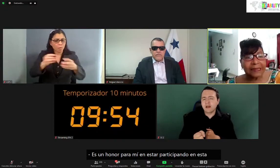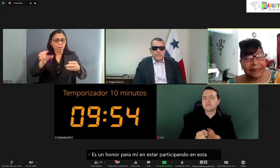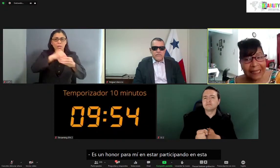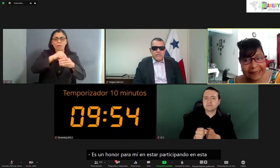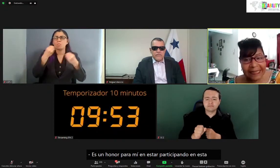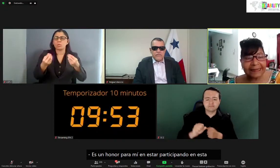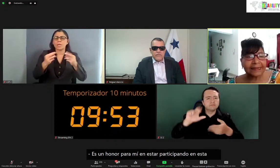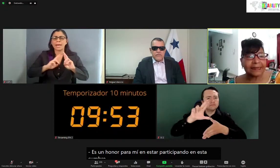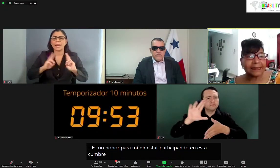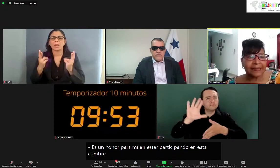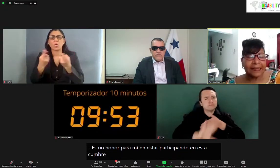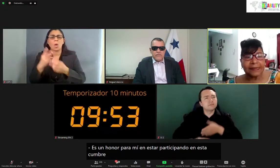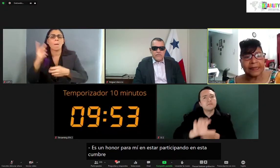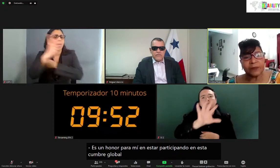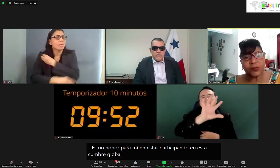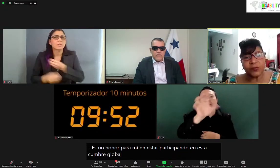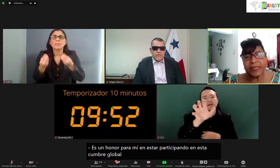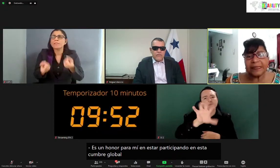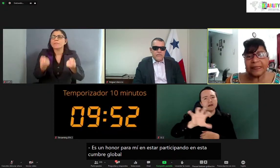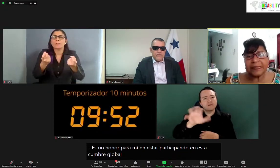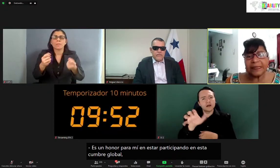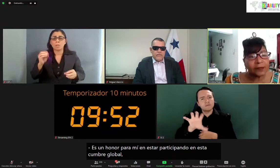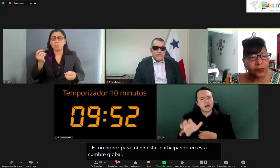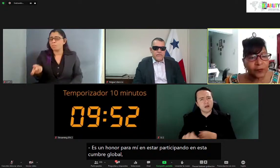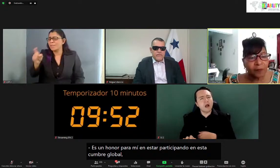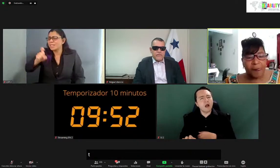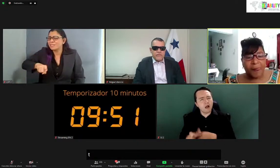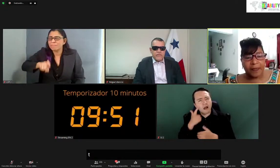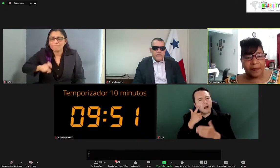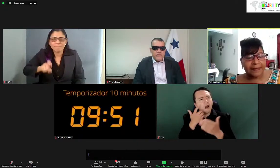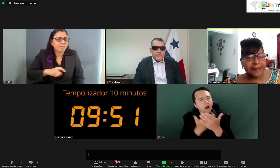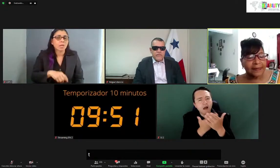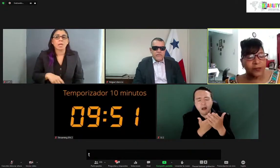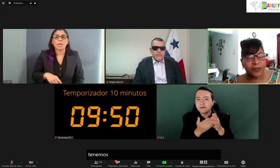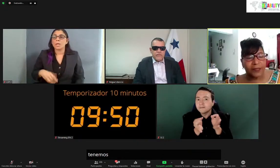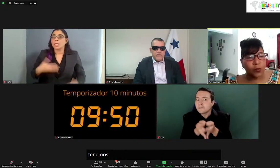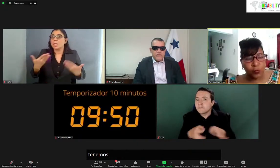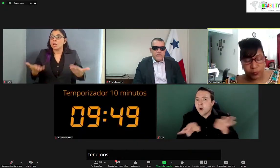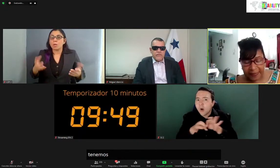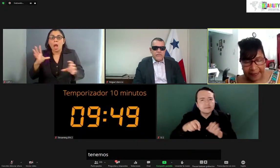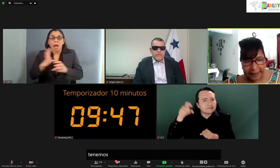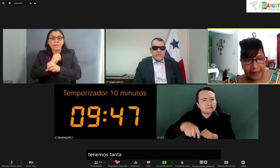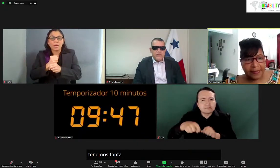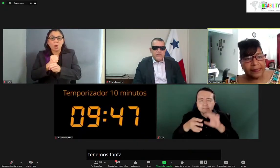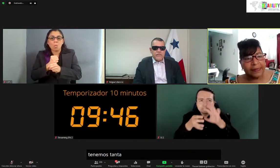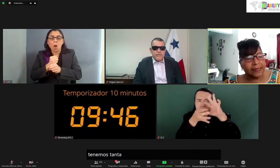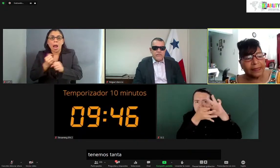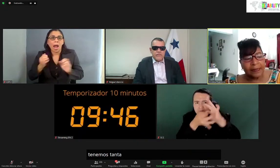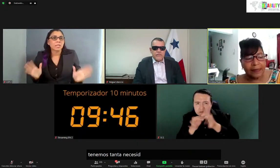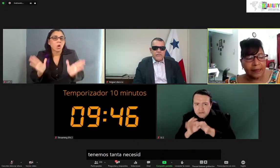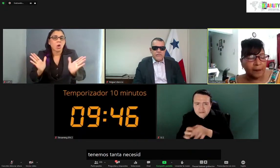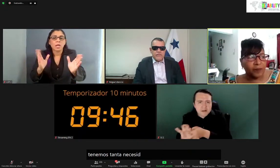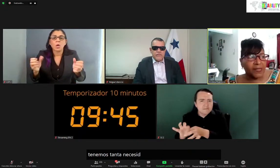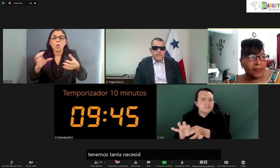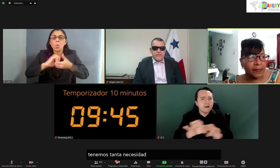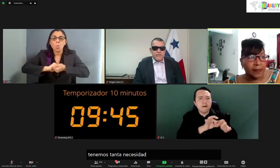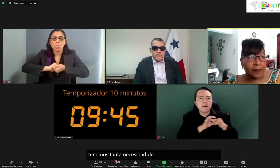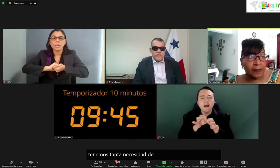so many countries in the region that have a wide need for becoming